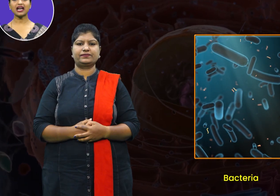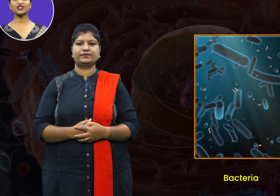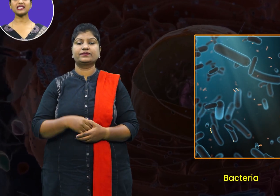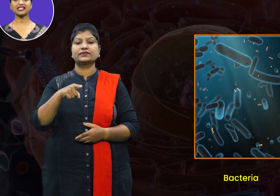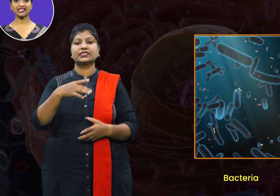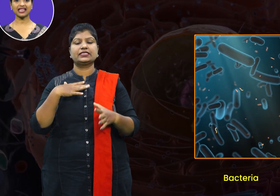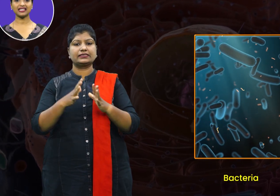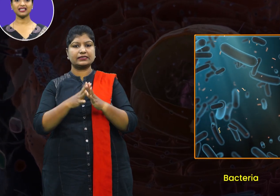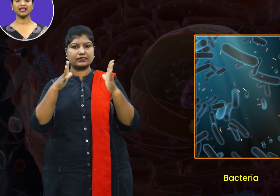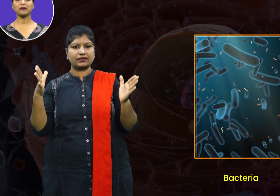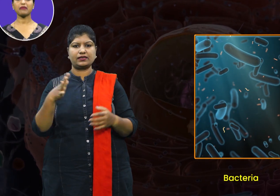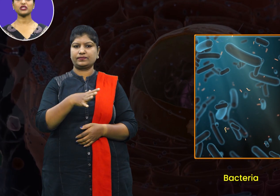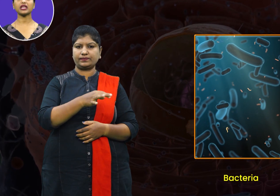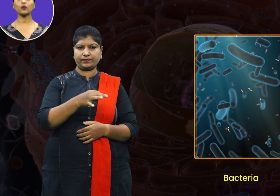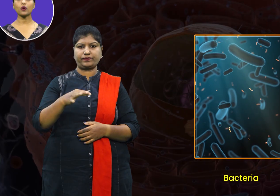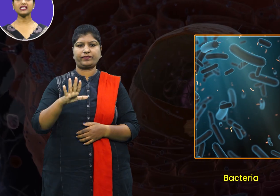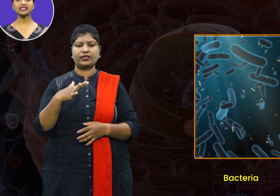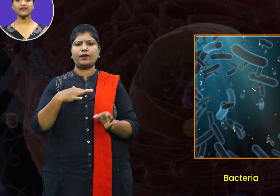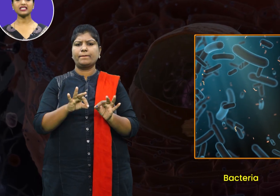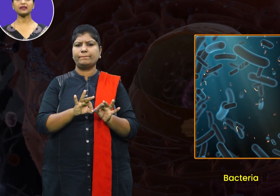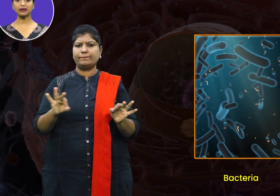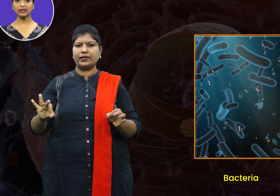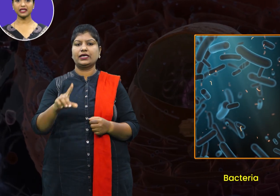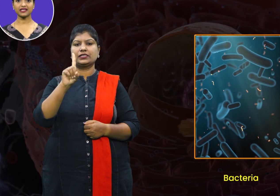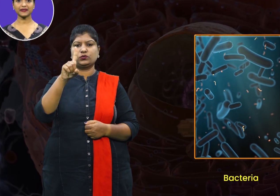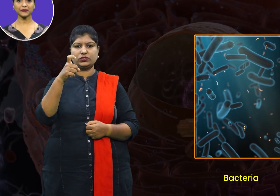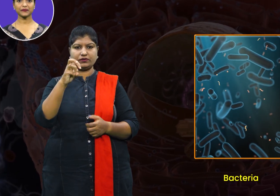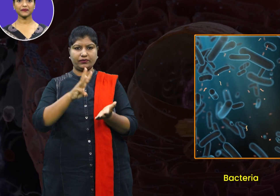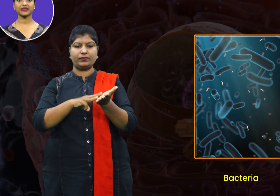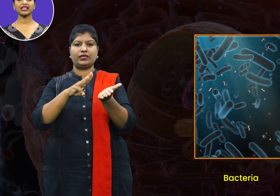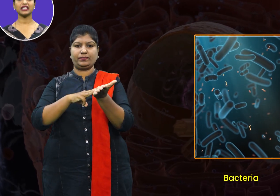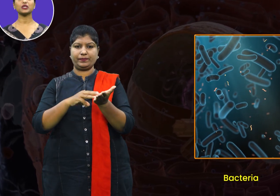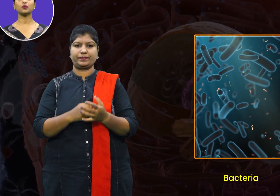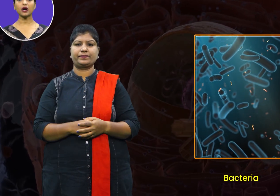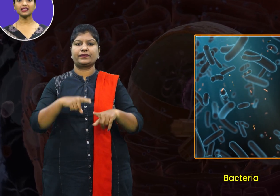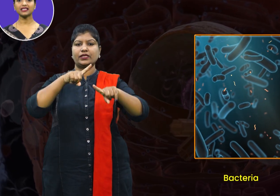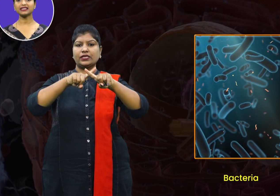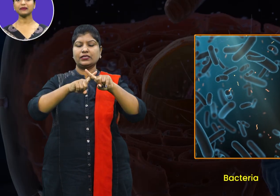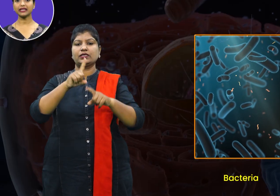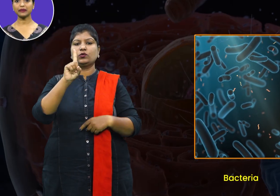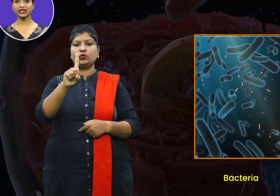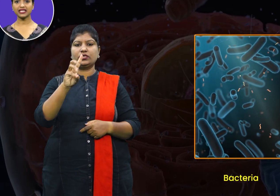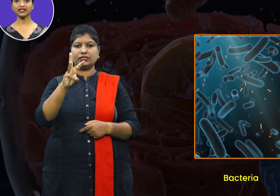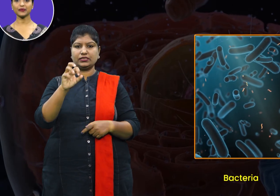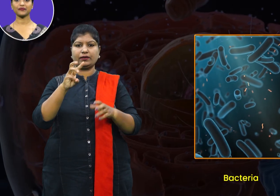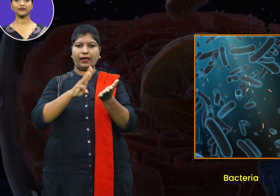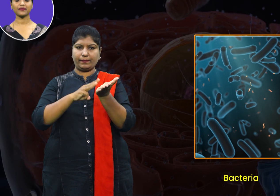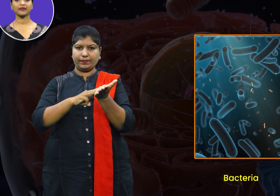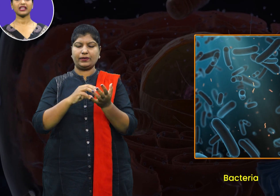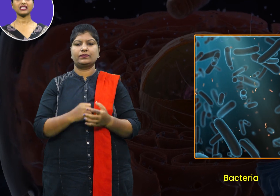The largest cell measuring 170 millimeter into 130